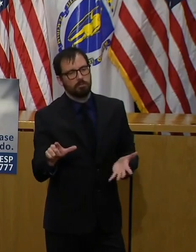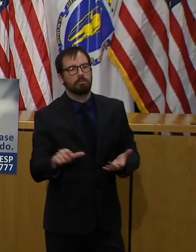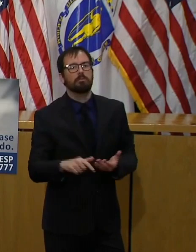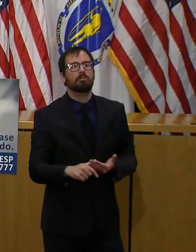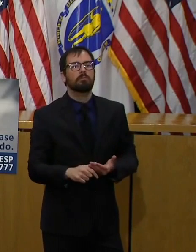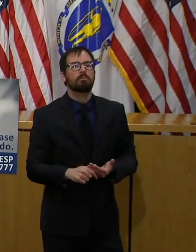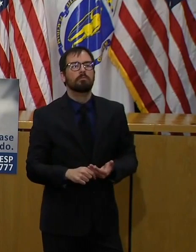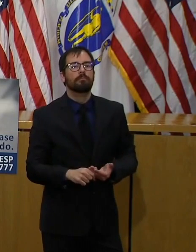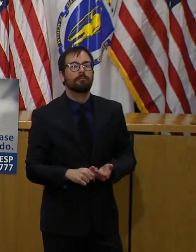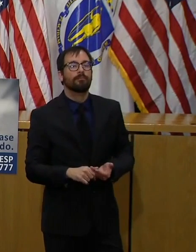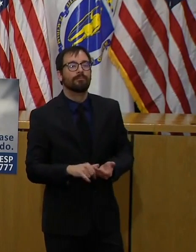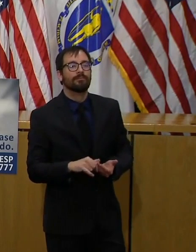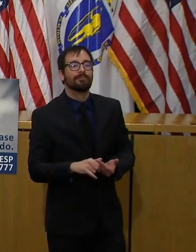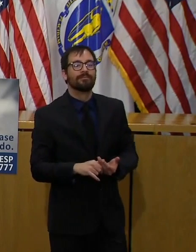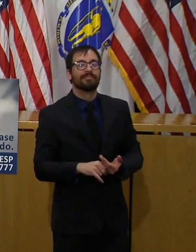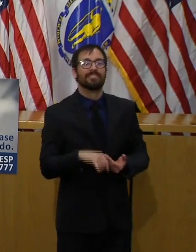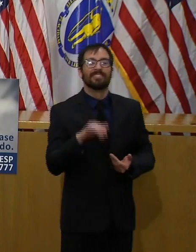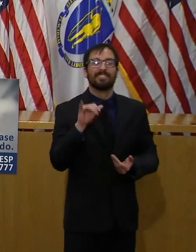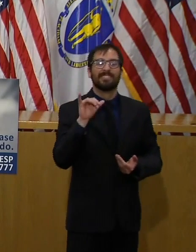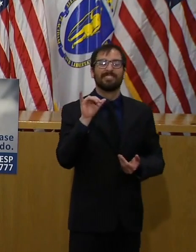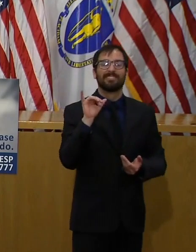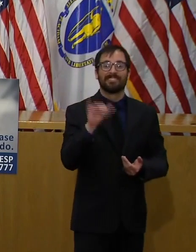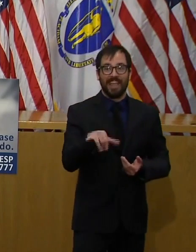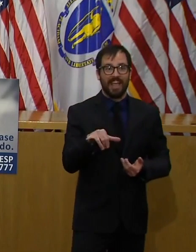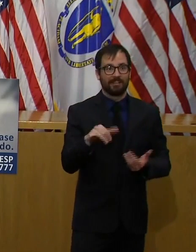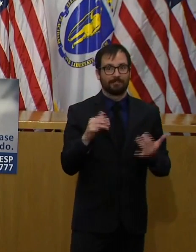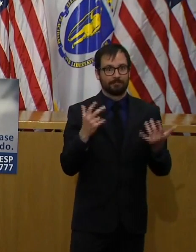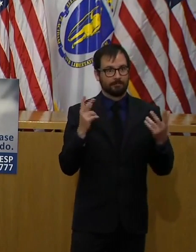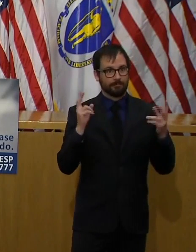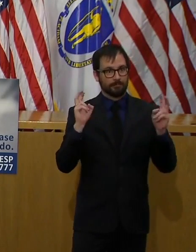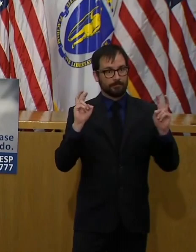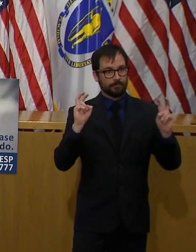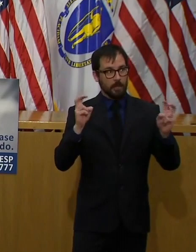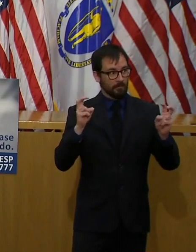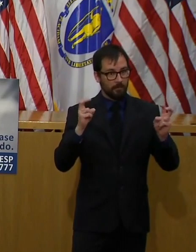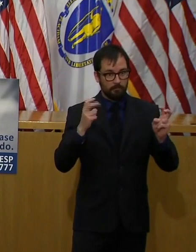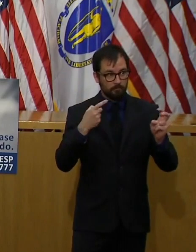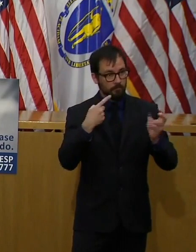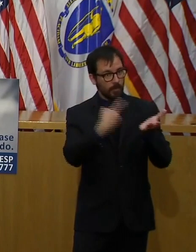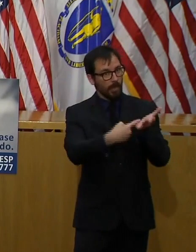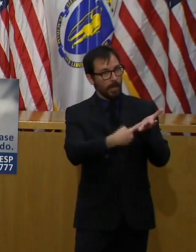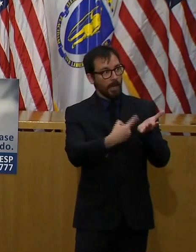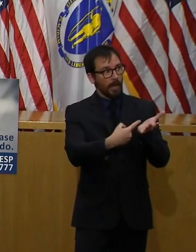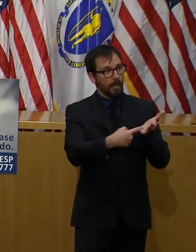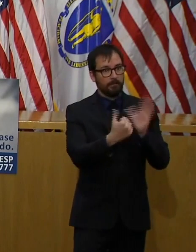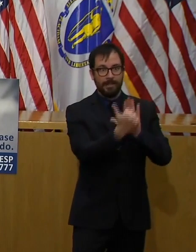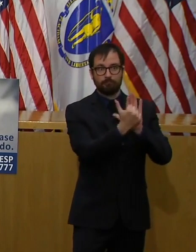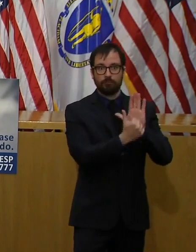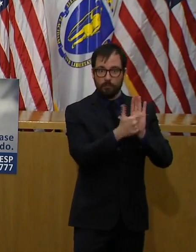particular was on the agenda. I thought this was about some other stuff. And I thought the announcement with respect to